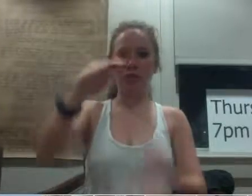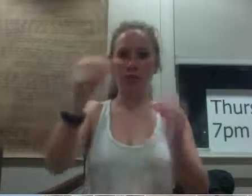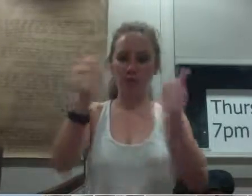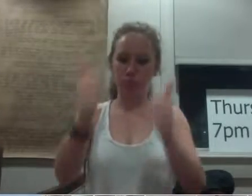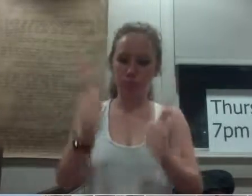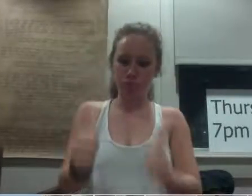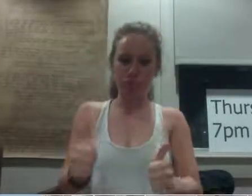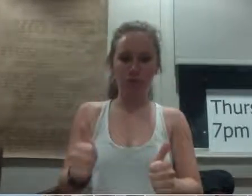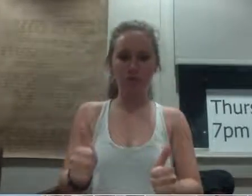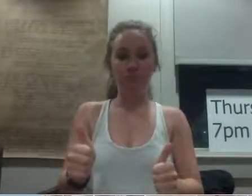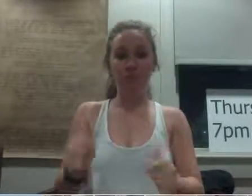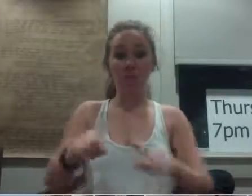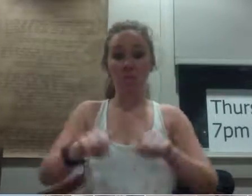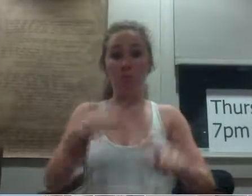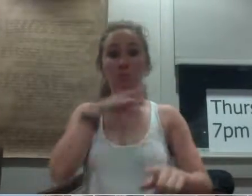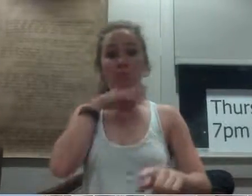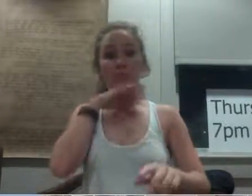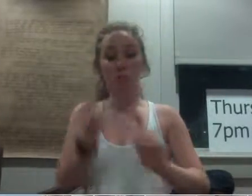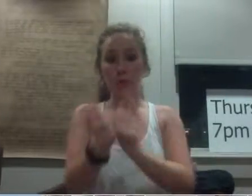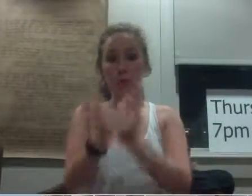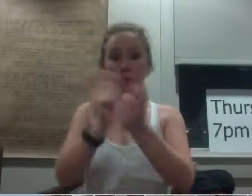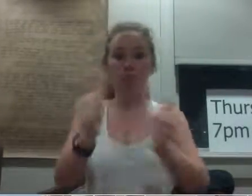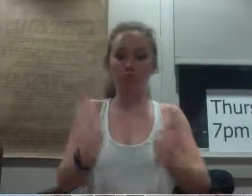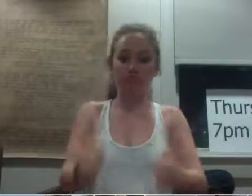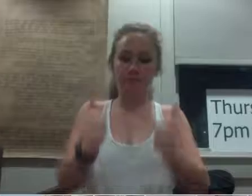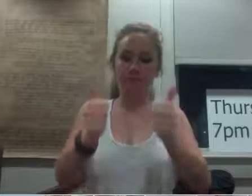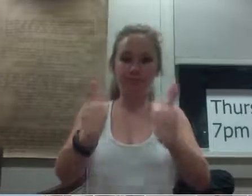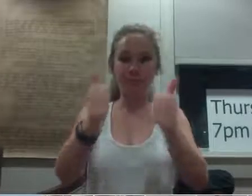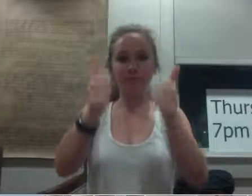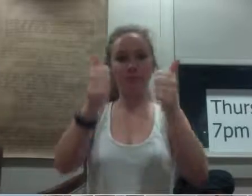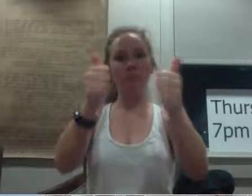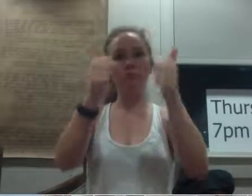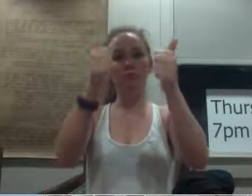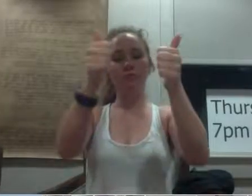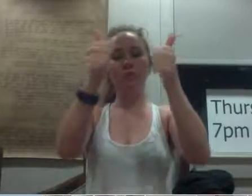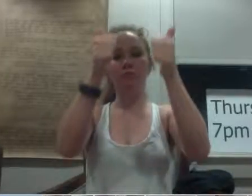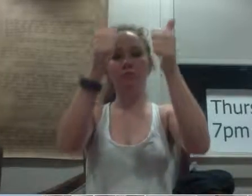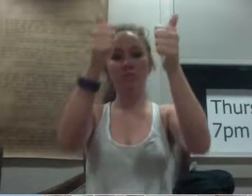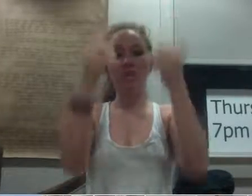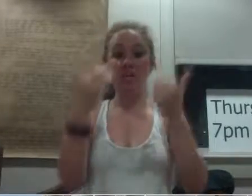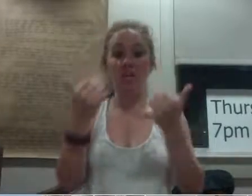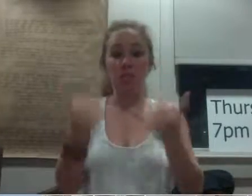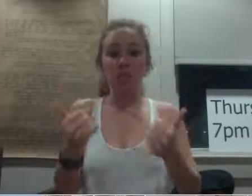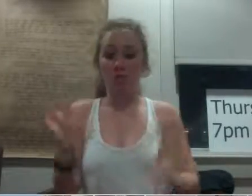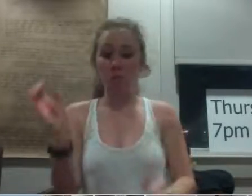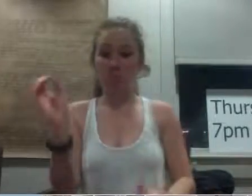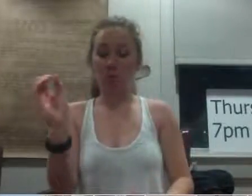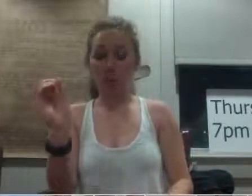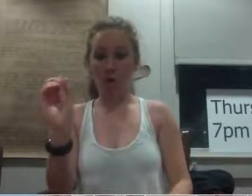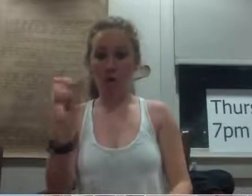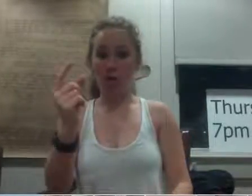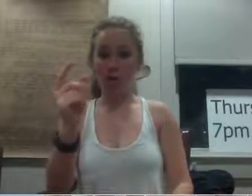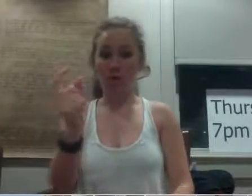And there was very little oxygen in the air. But bacteria increased the amount of oxygen.